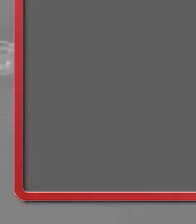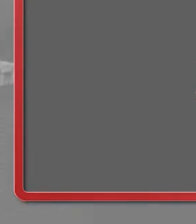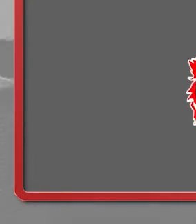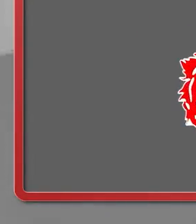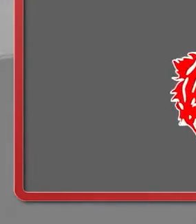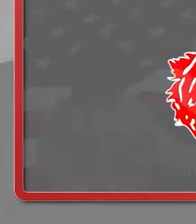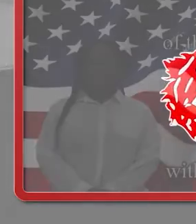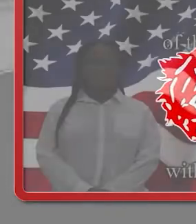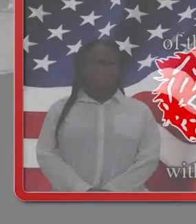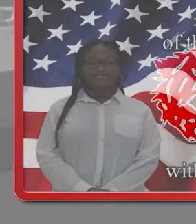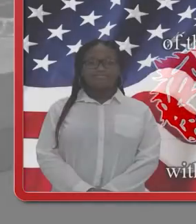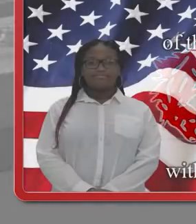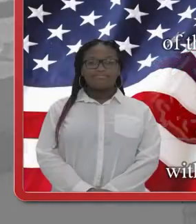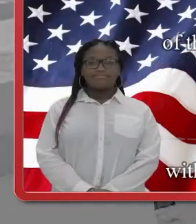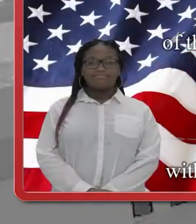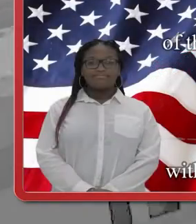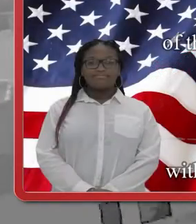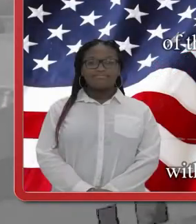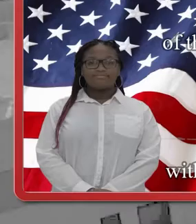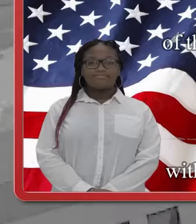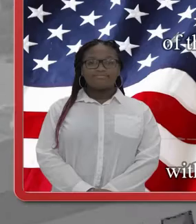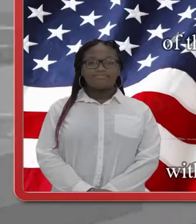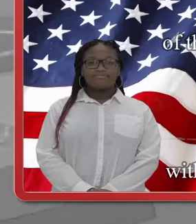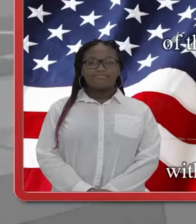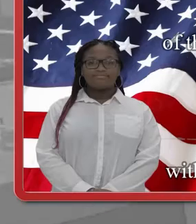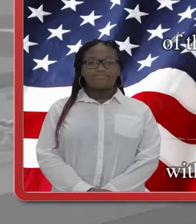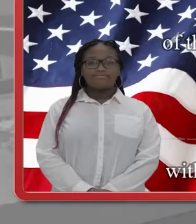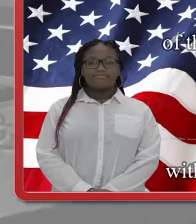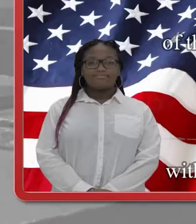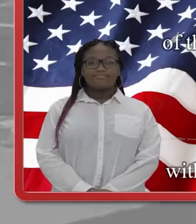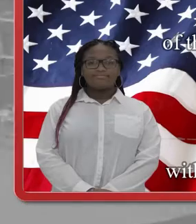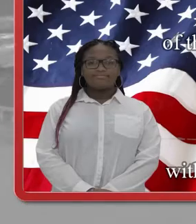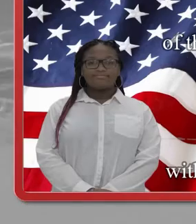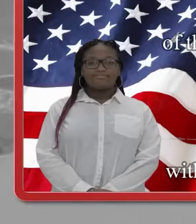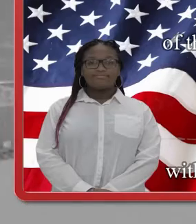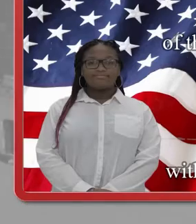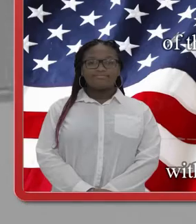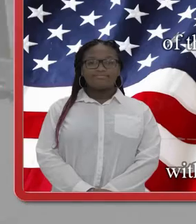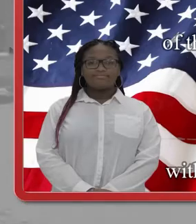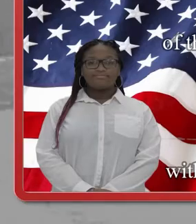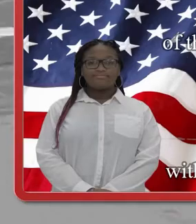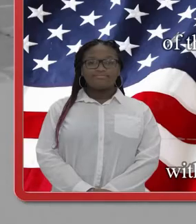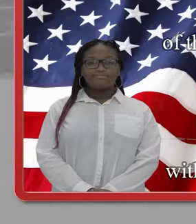Don't forget how to read. But yeah, go on down to the library and donate some kids' books.